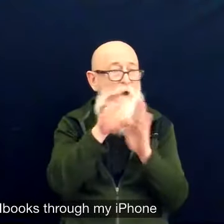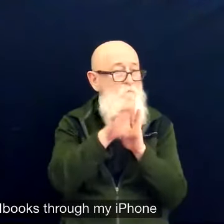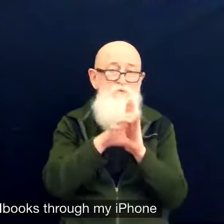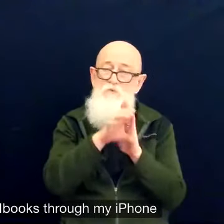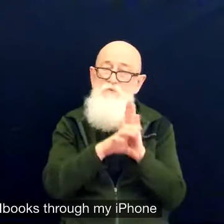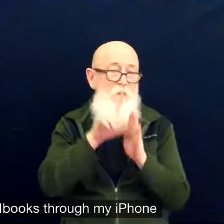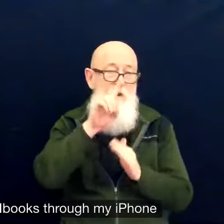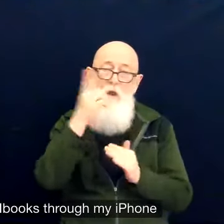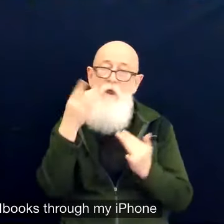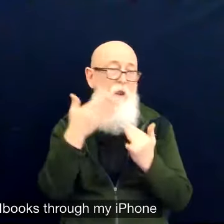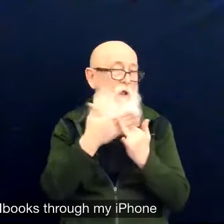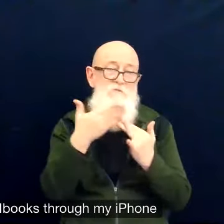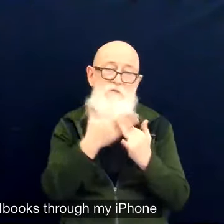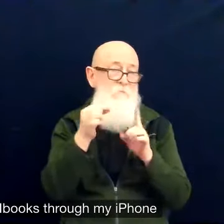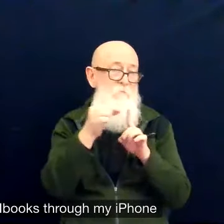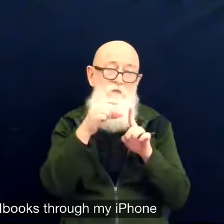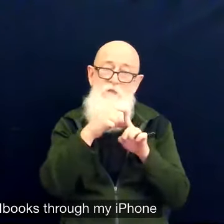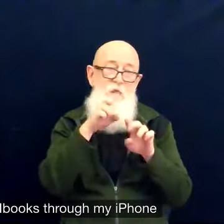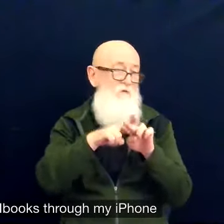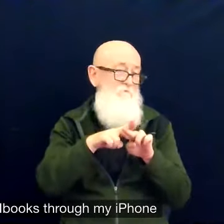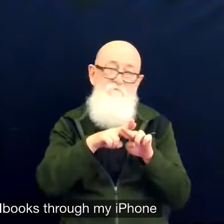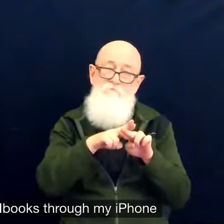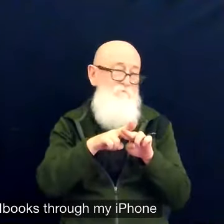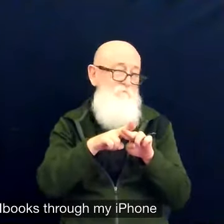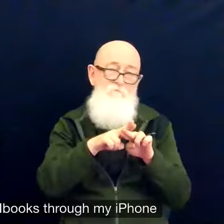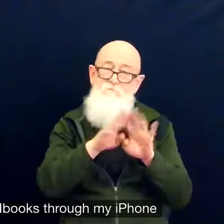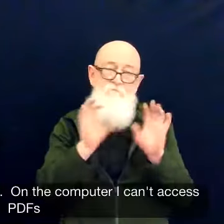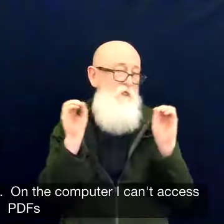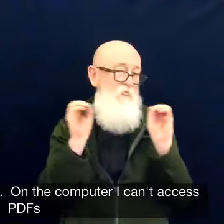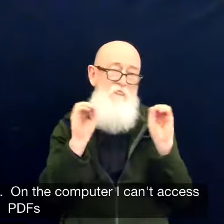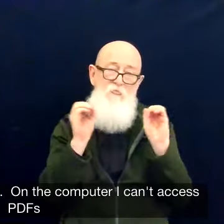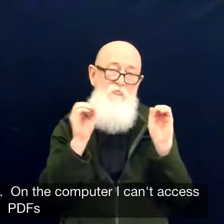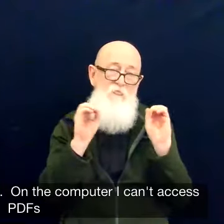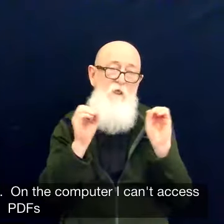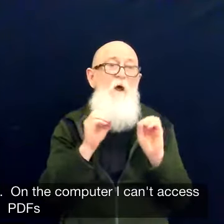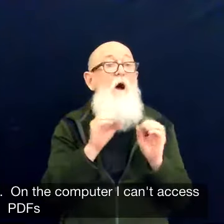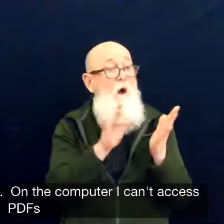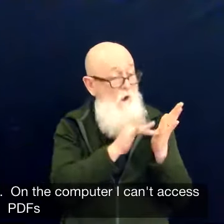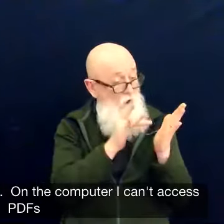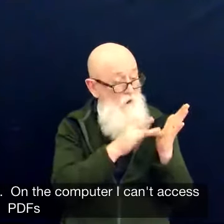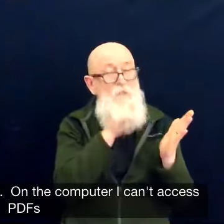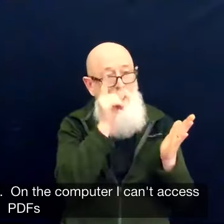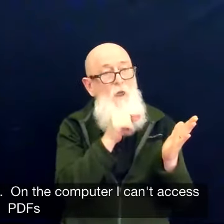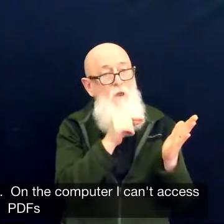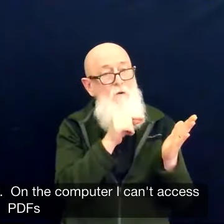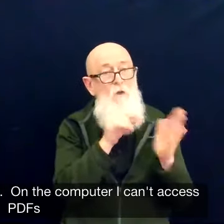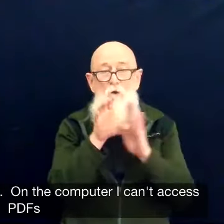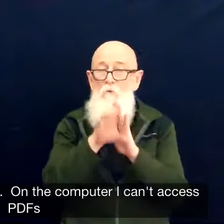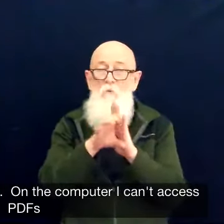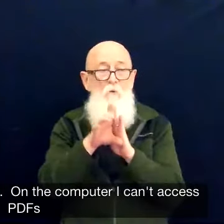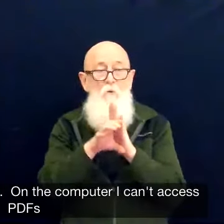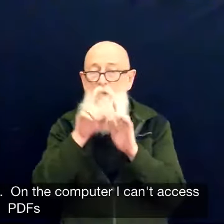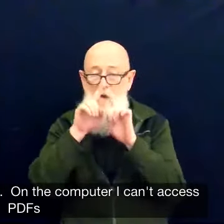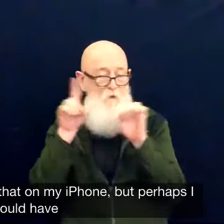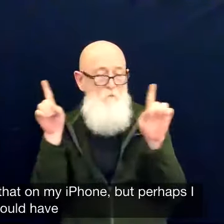access PDFs at all, but I can only do that on my iPhone. But perhaps I would have to swap